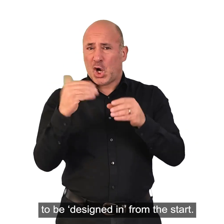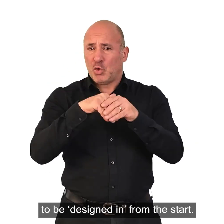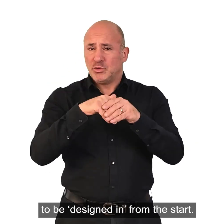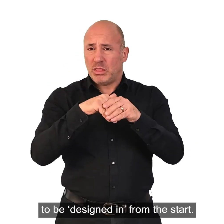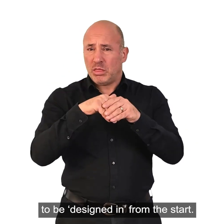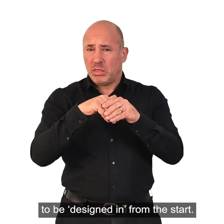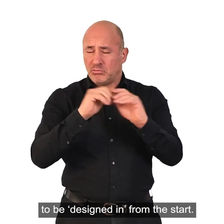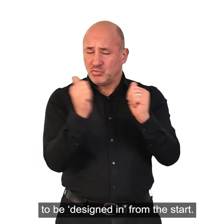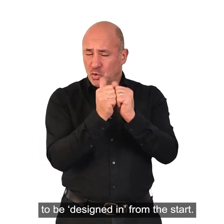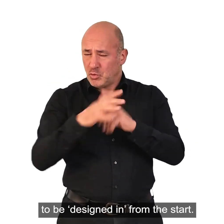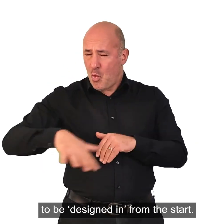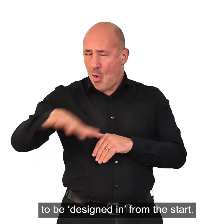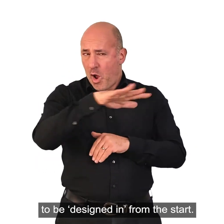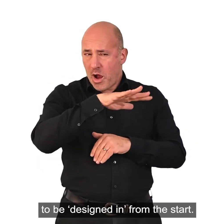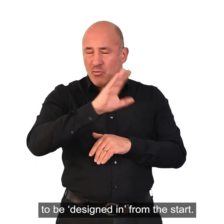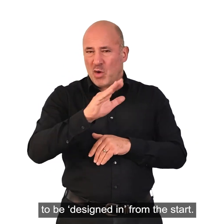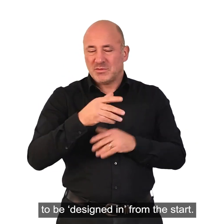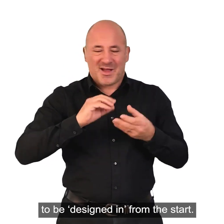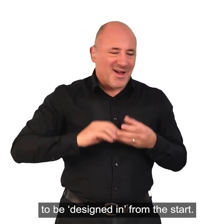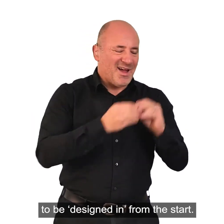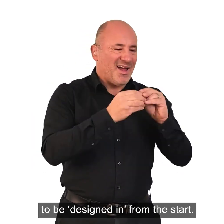to be designed in from the start.